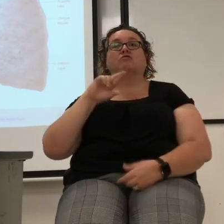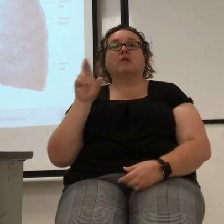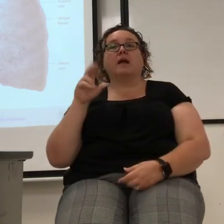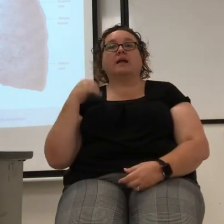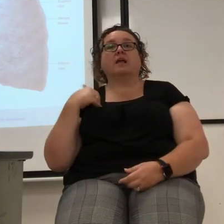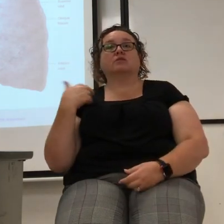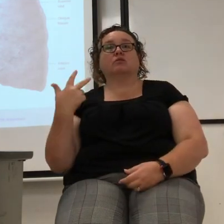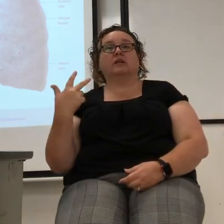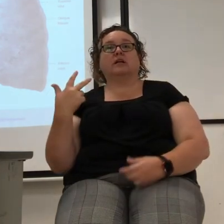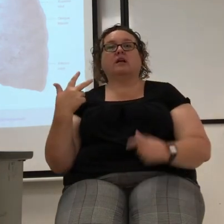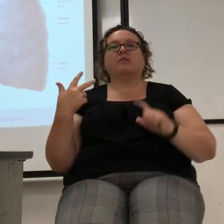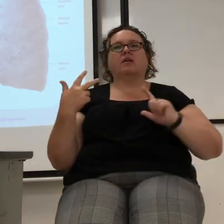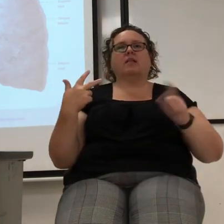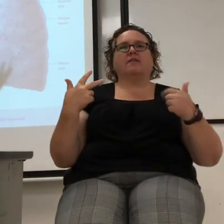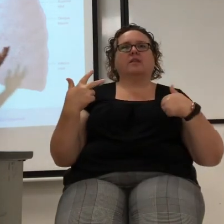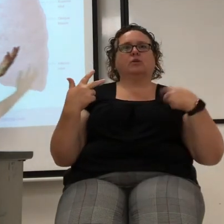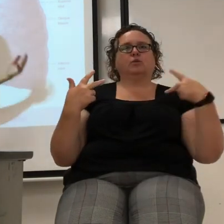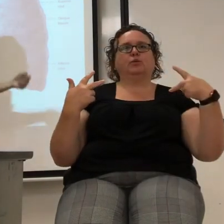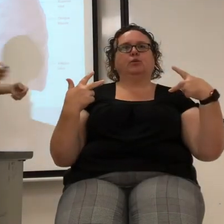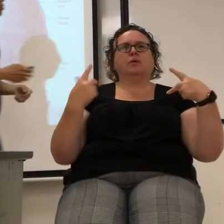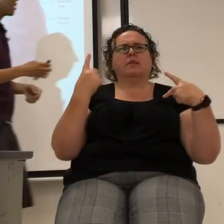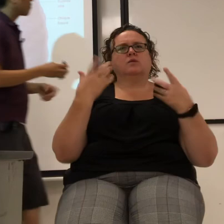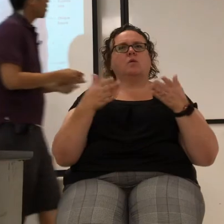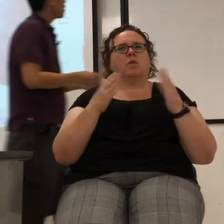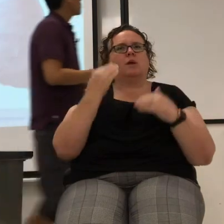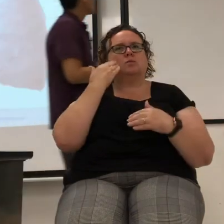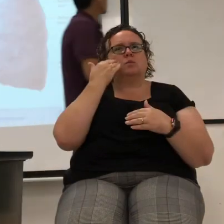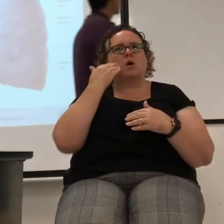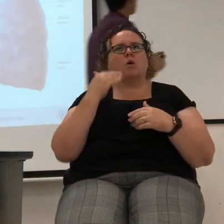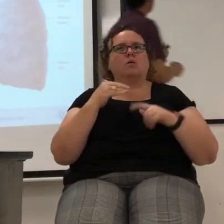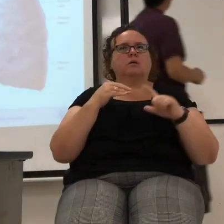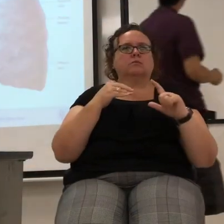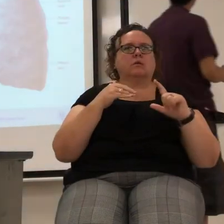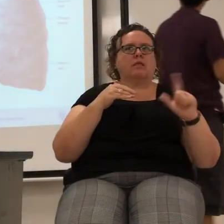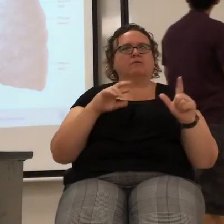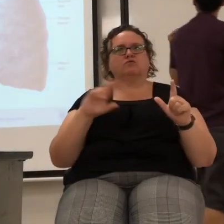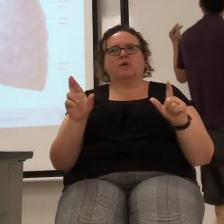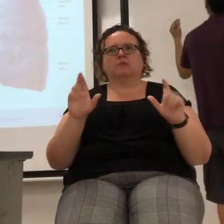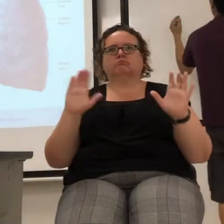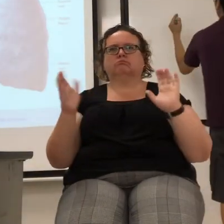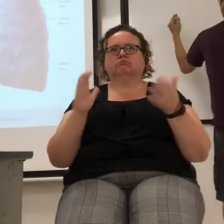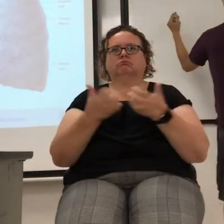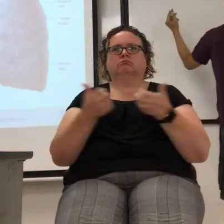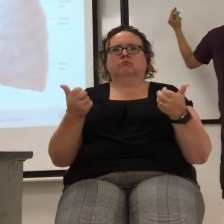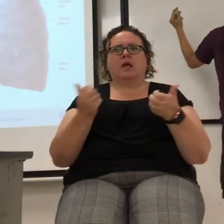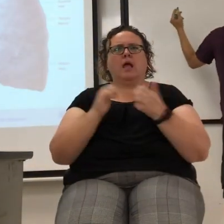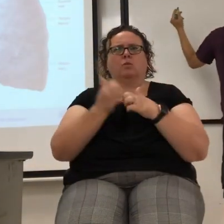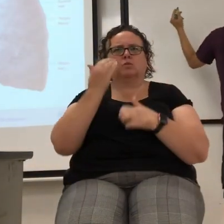left lung has 2. That's one way you can tell, right from left.